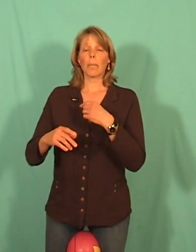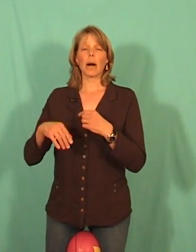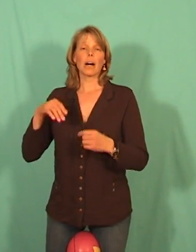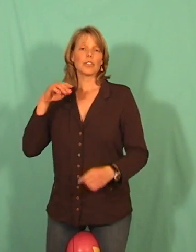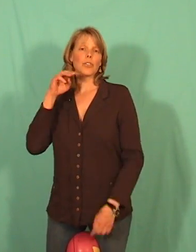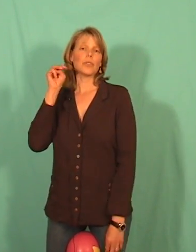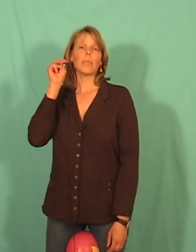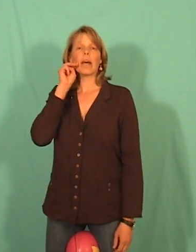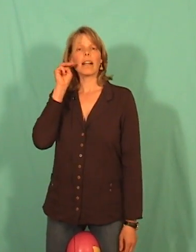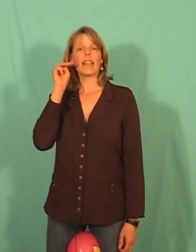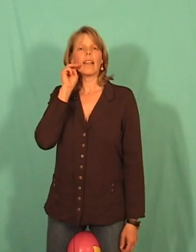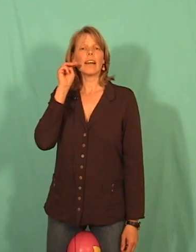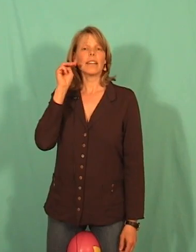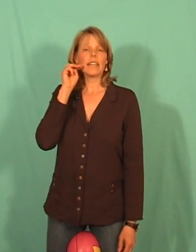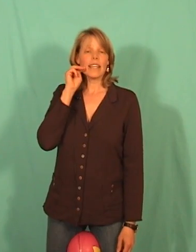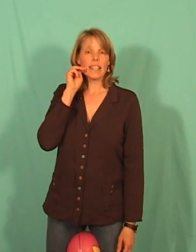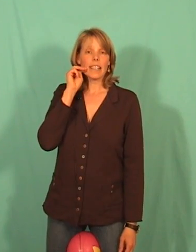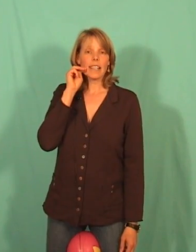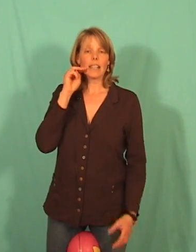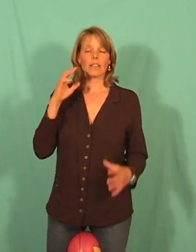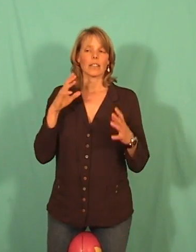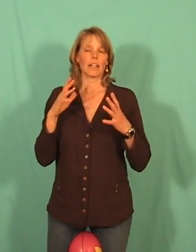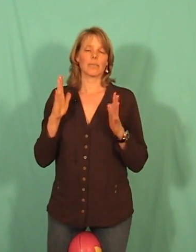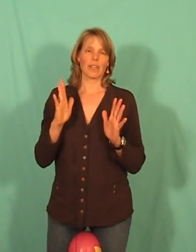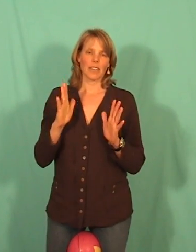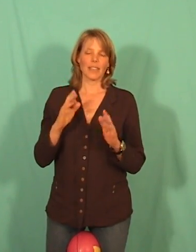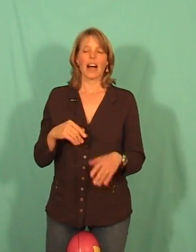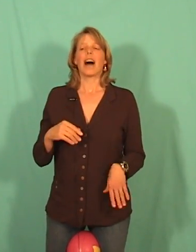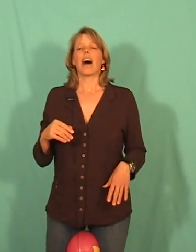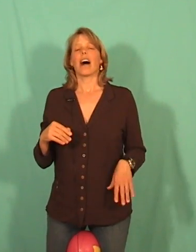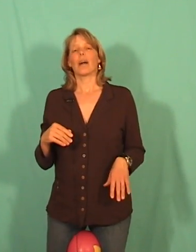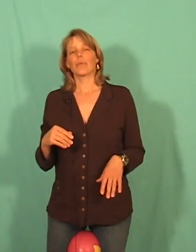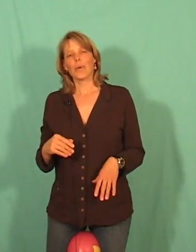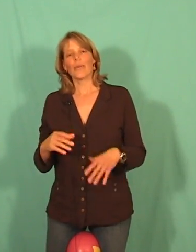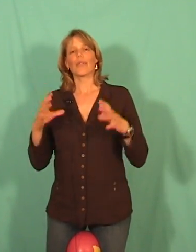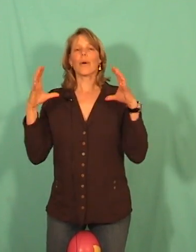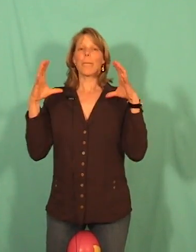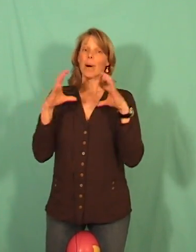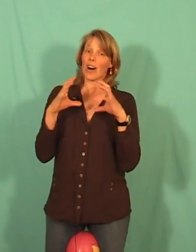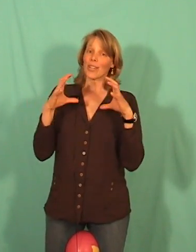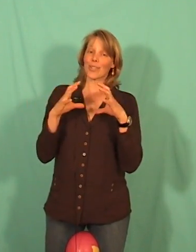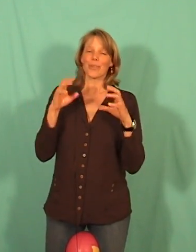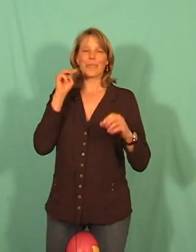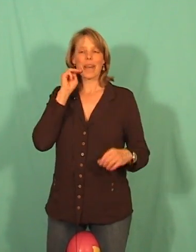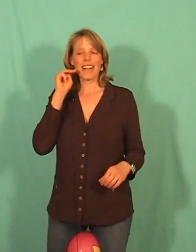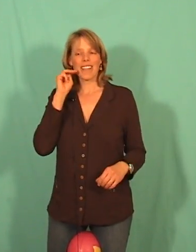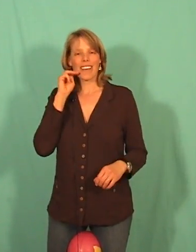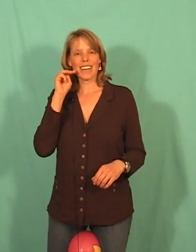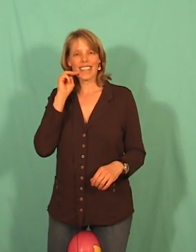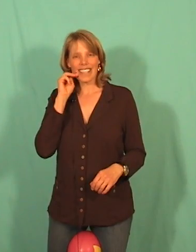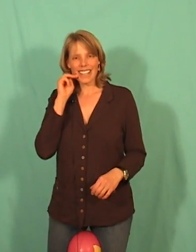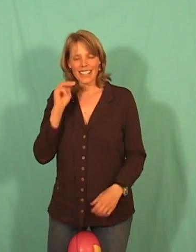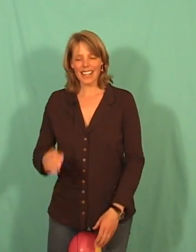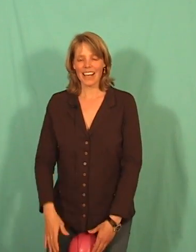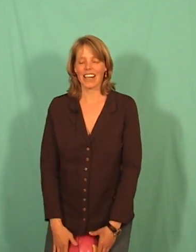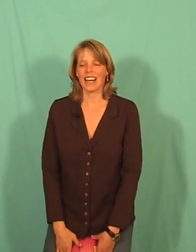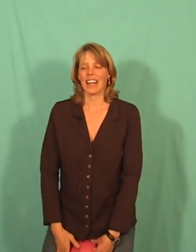ball to Melanie. I'm sorry. I roll the ball to Melanie.